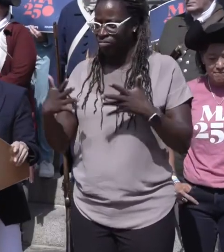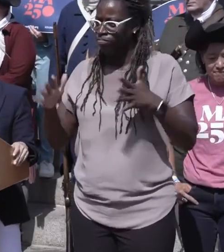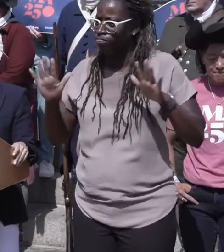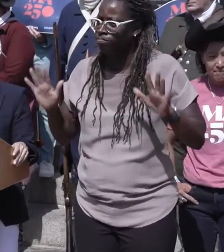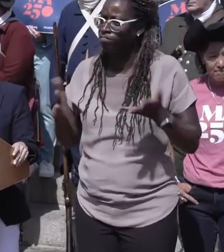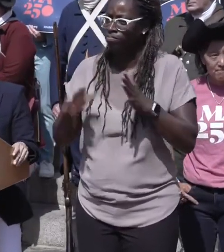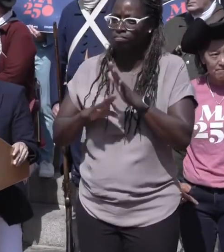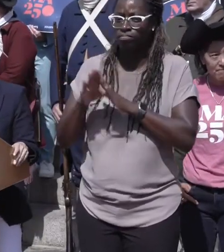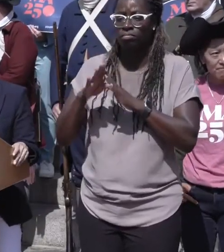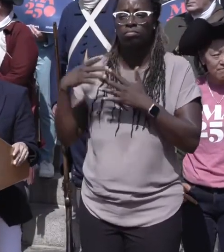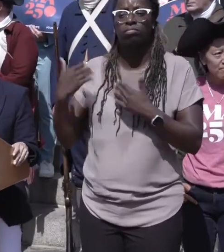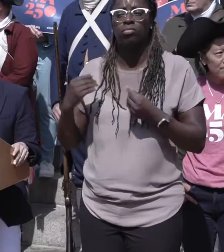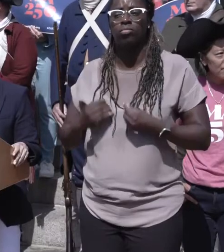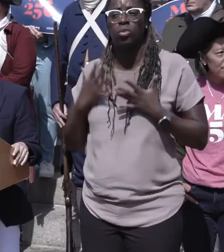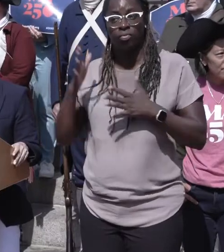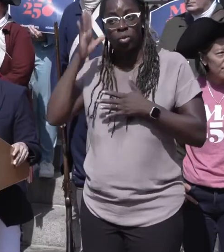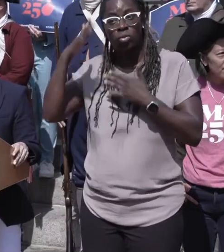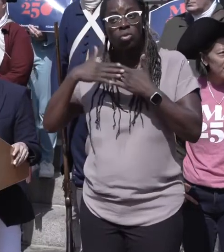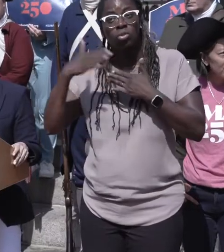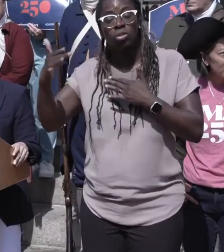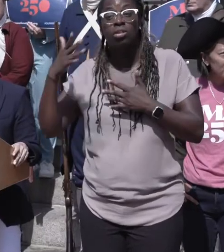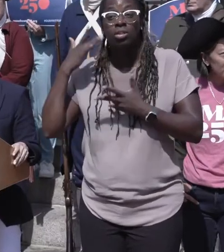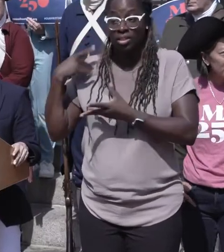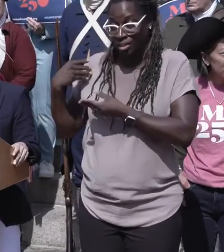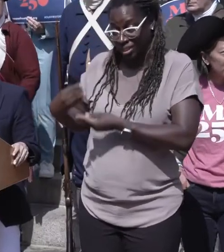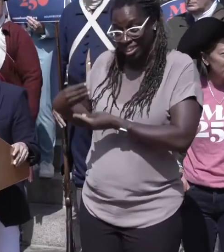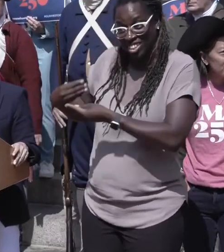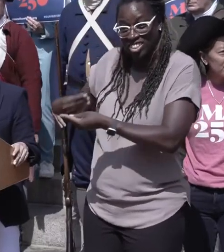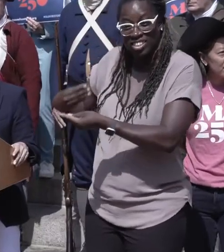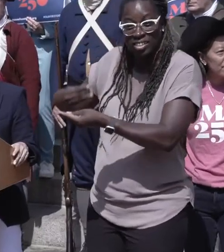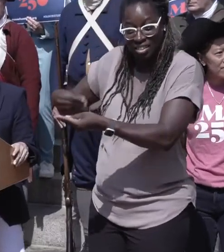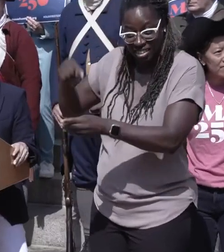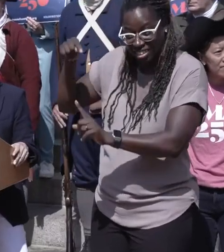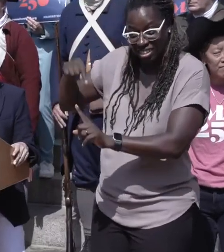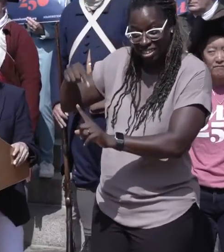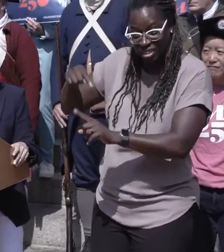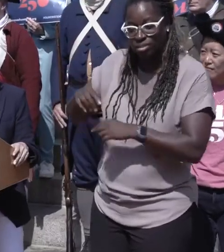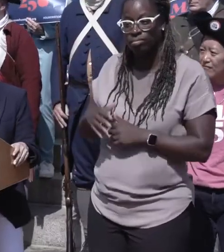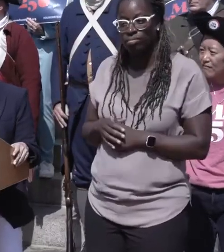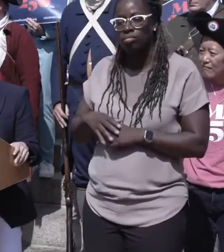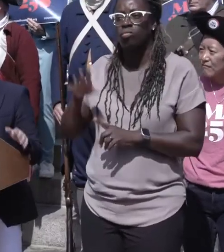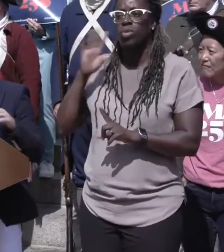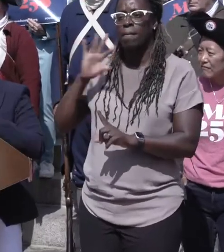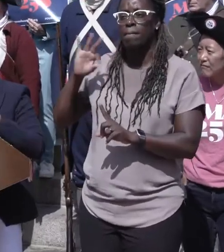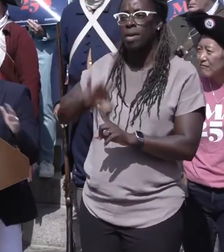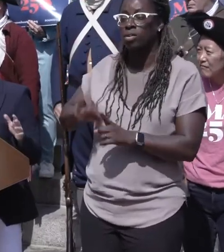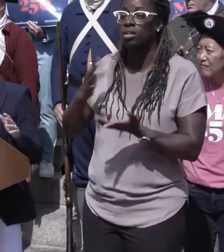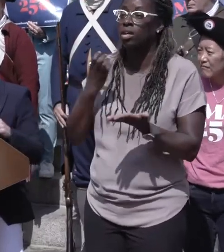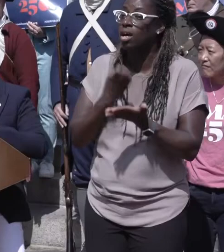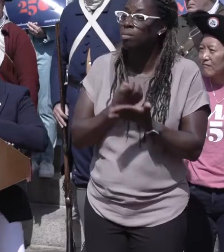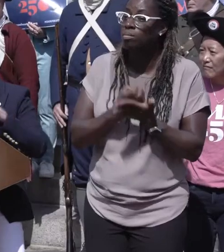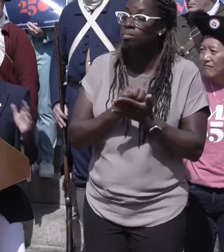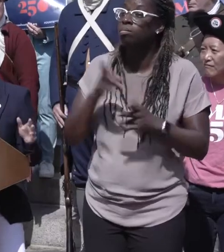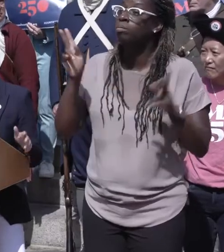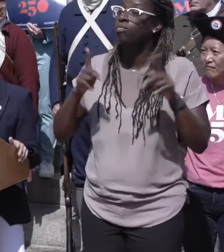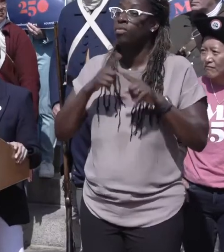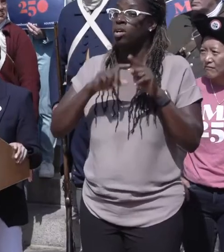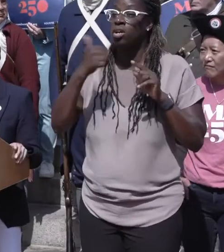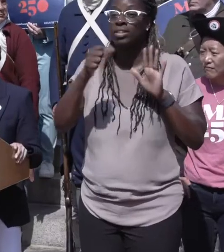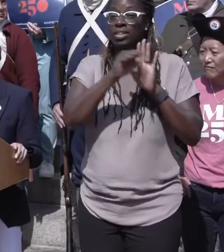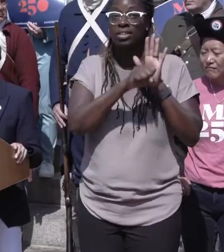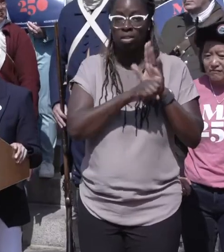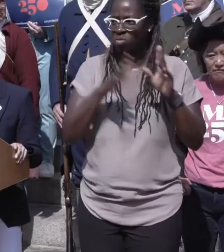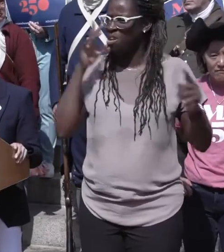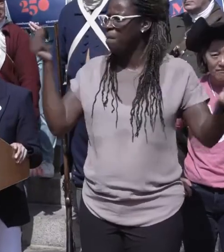future generations, but it's going to be significant in terms of the economic benefit it's going to bring in to so many activities, so many